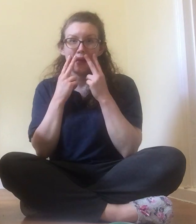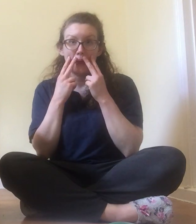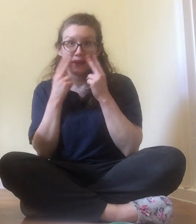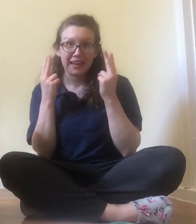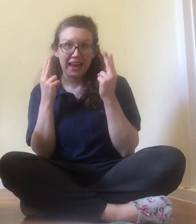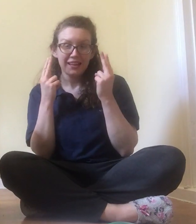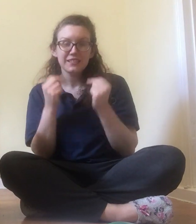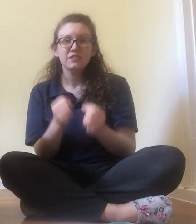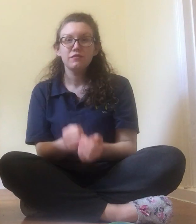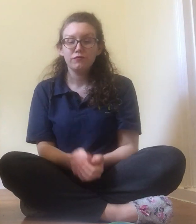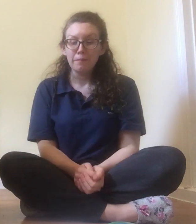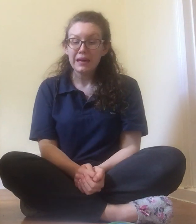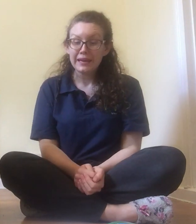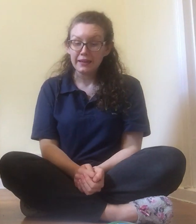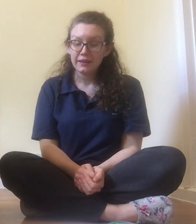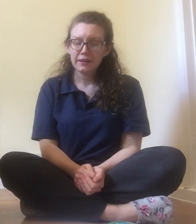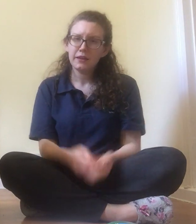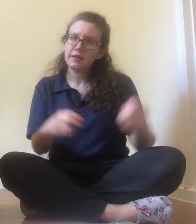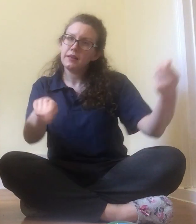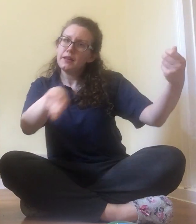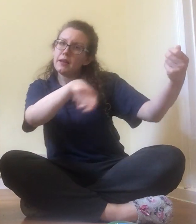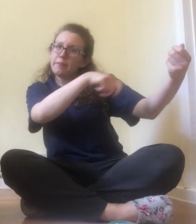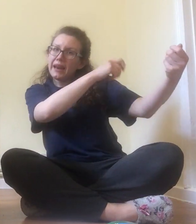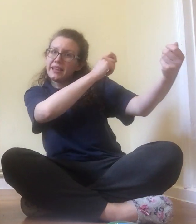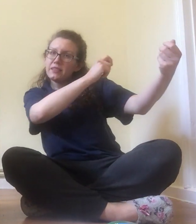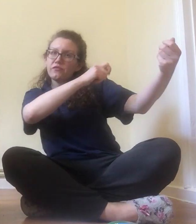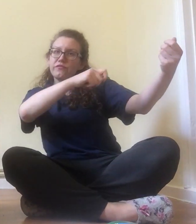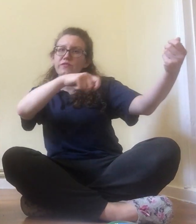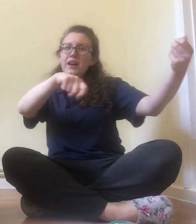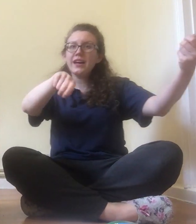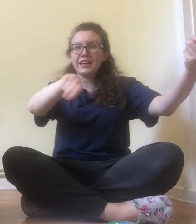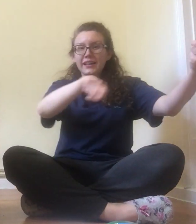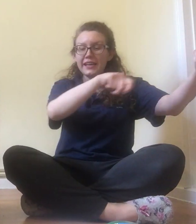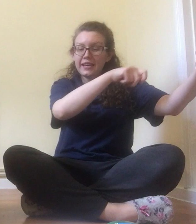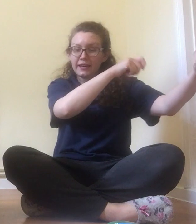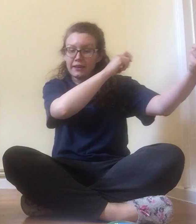The cat from Berlin played the violin.